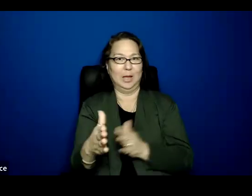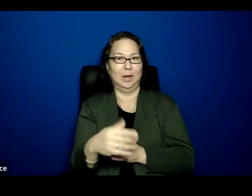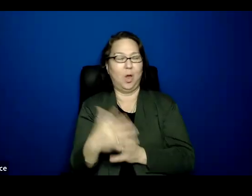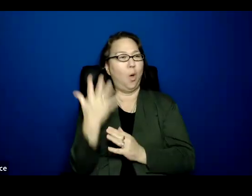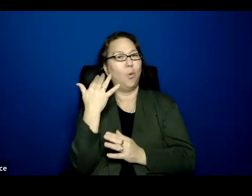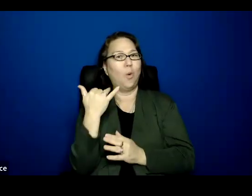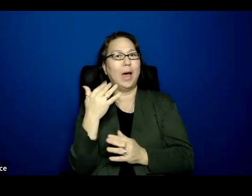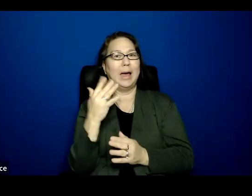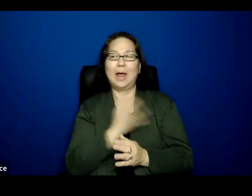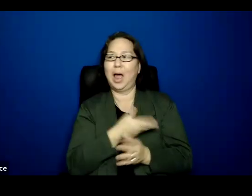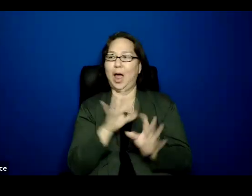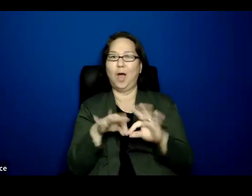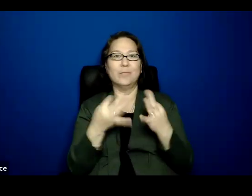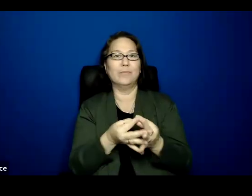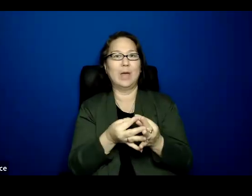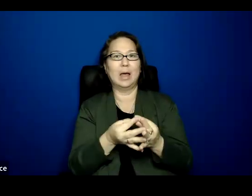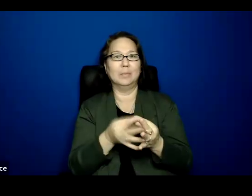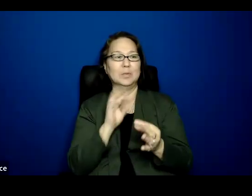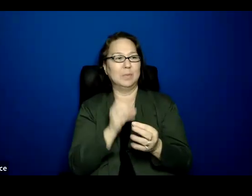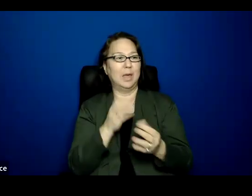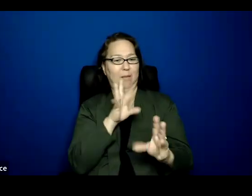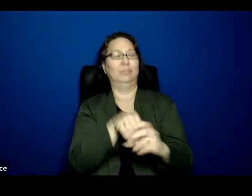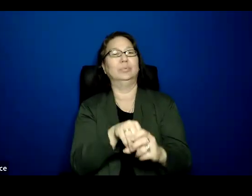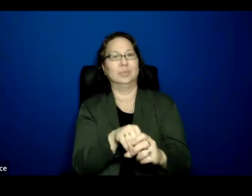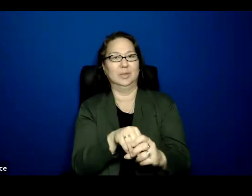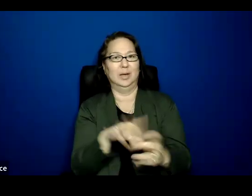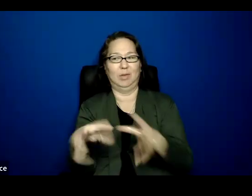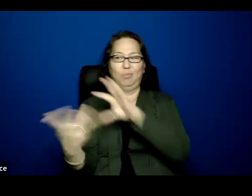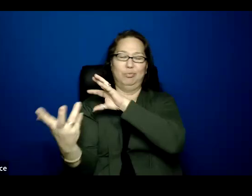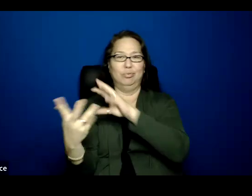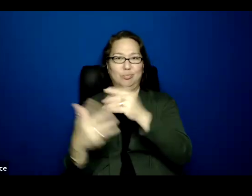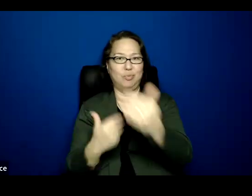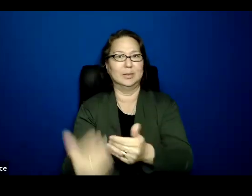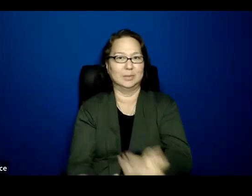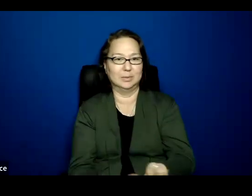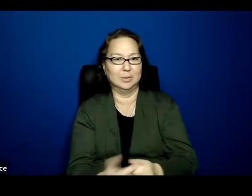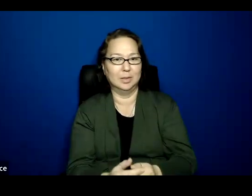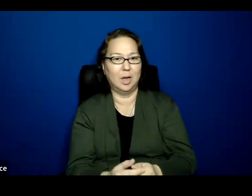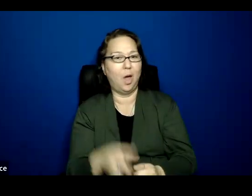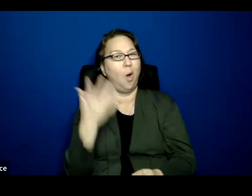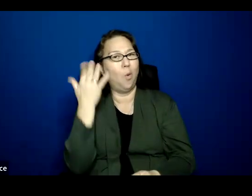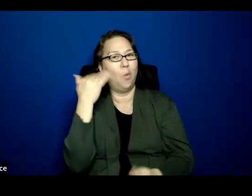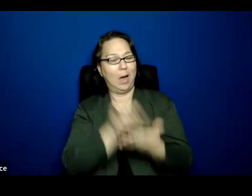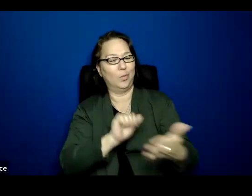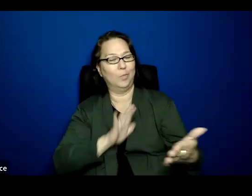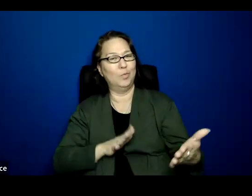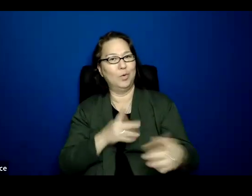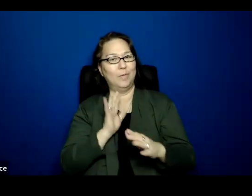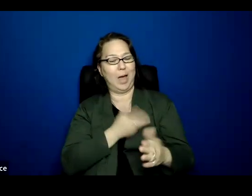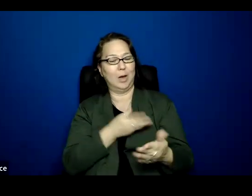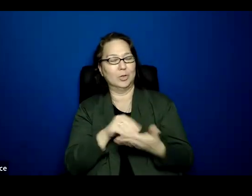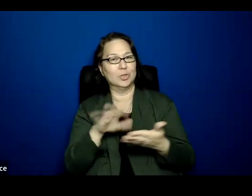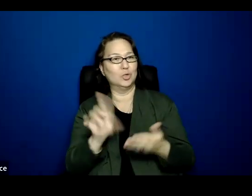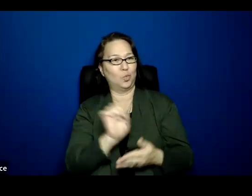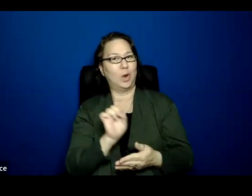and anxiety-provoking process? 30 seconds. Why should our children be taken from where they are most comfortable? Where is the